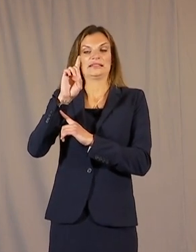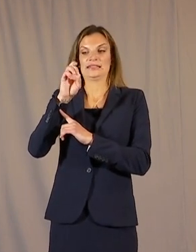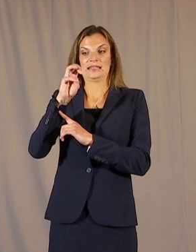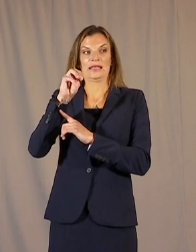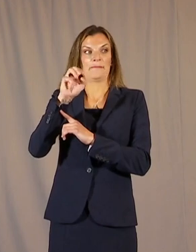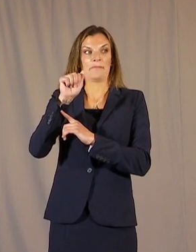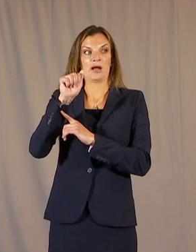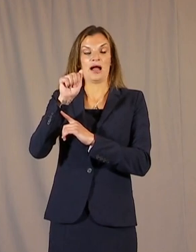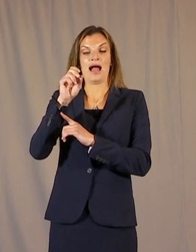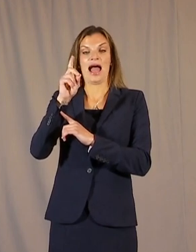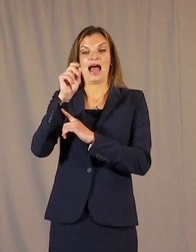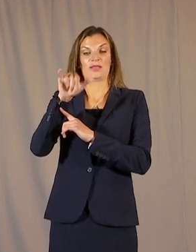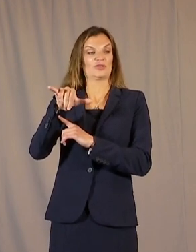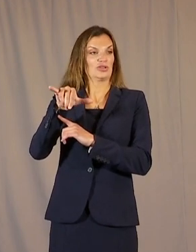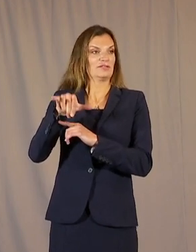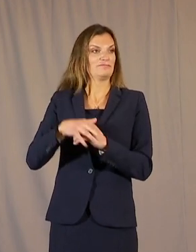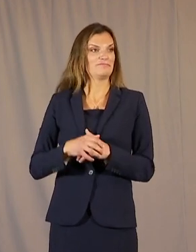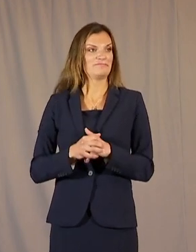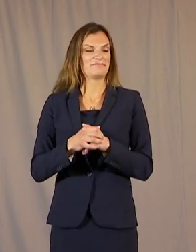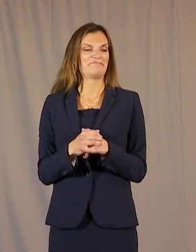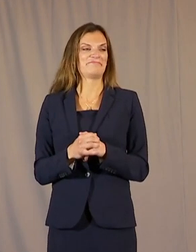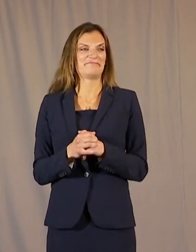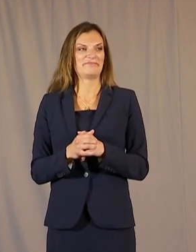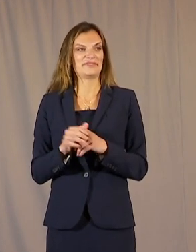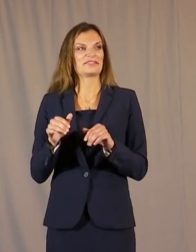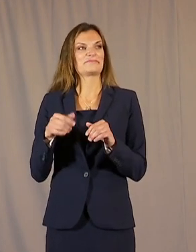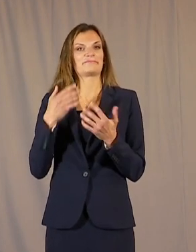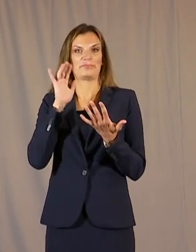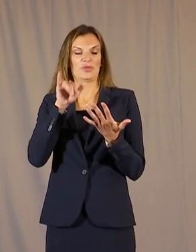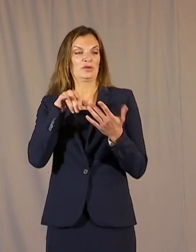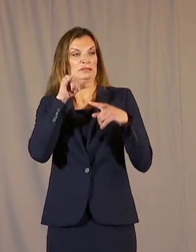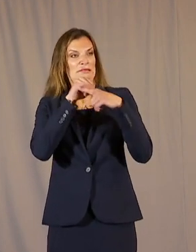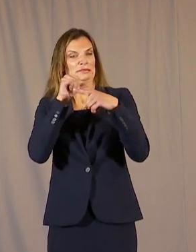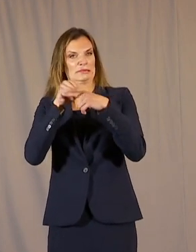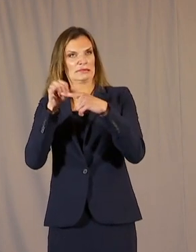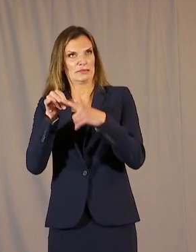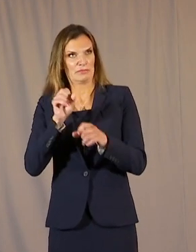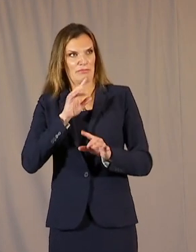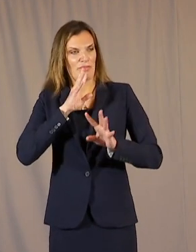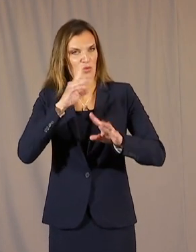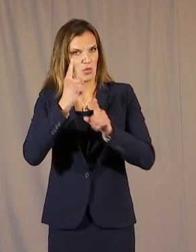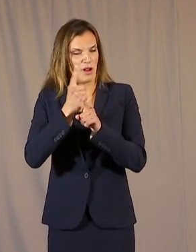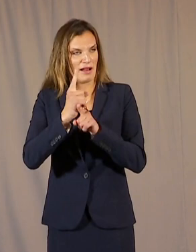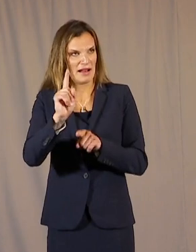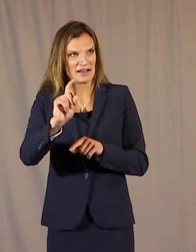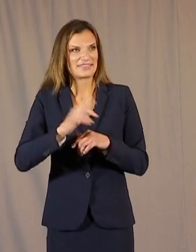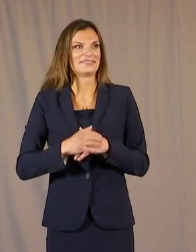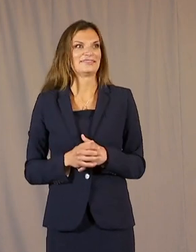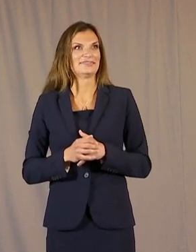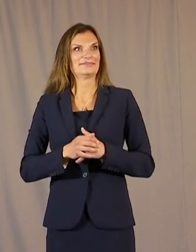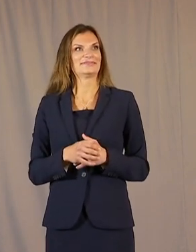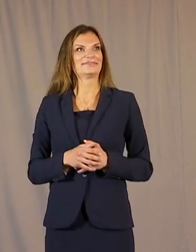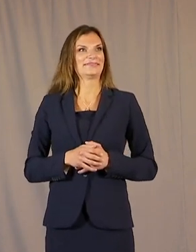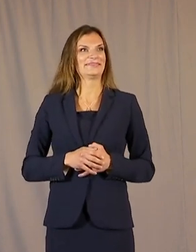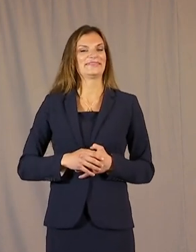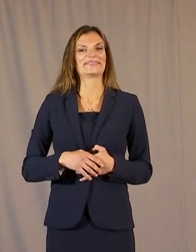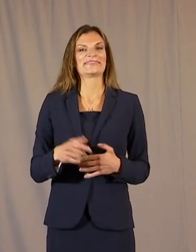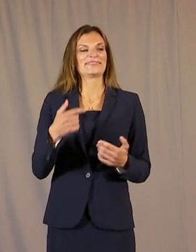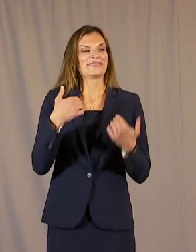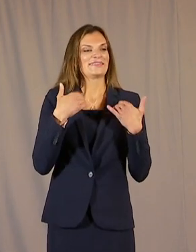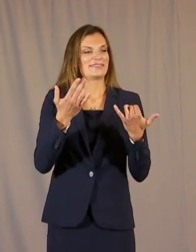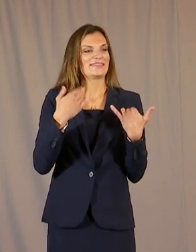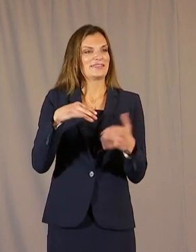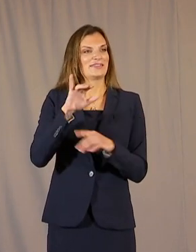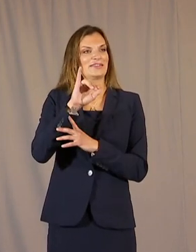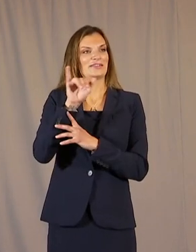word operationalizing, and I'm sure that some of you can't pronounce it, so we're even. Okay, we have Jametta Lilly